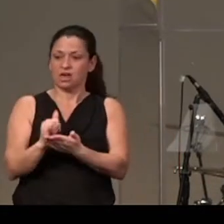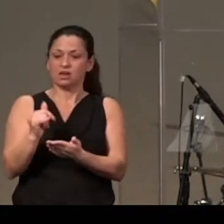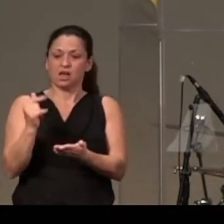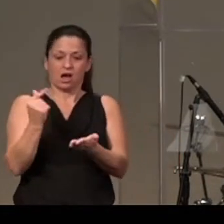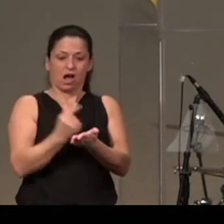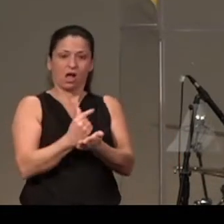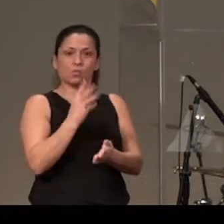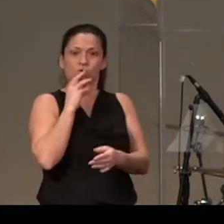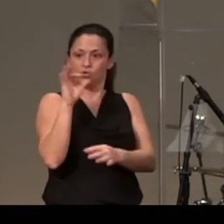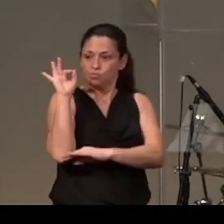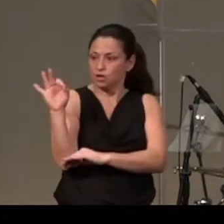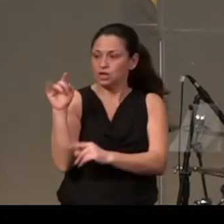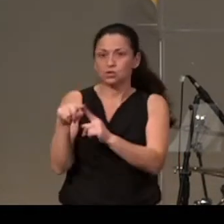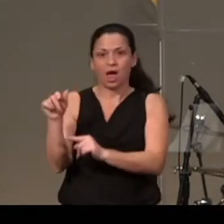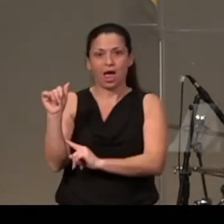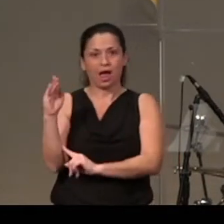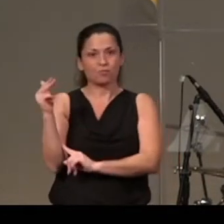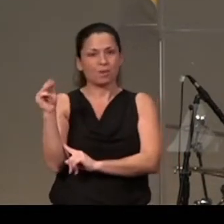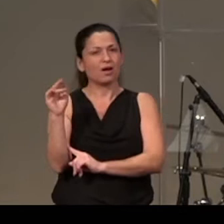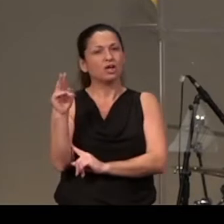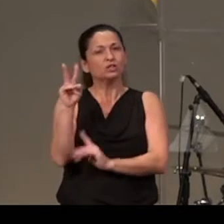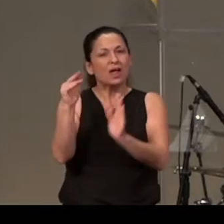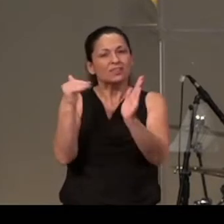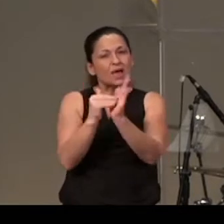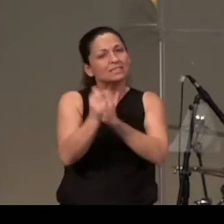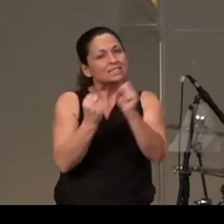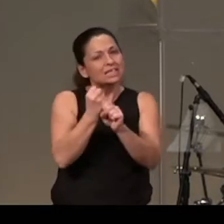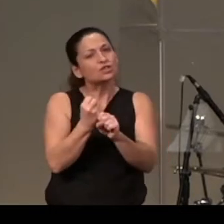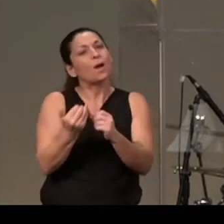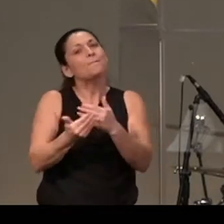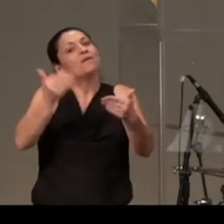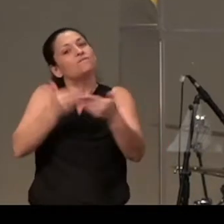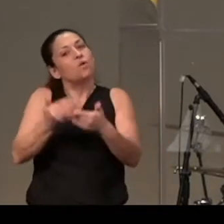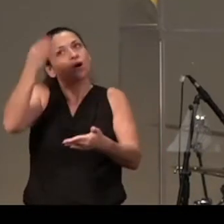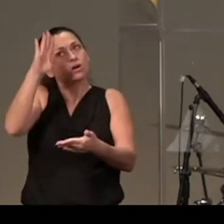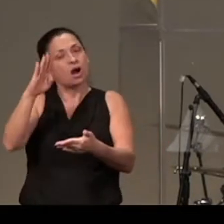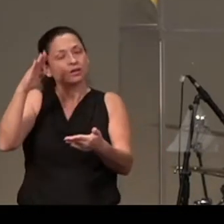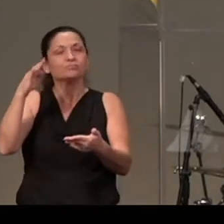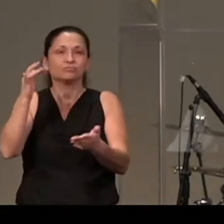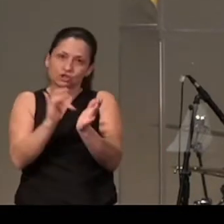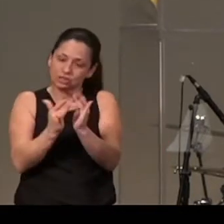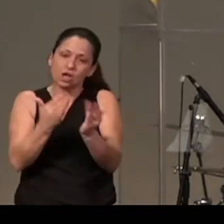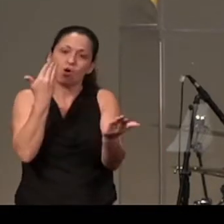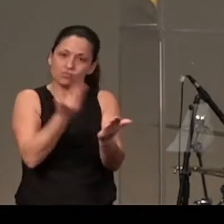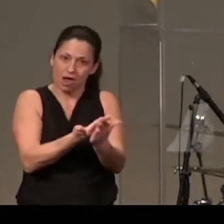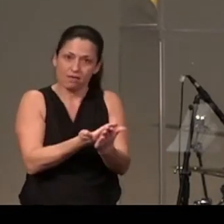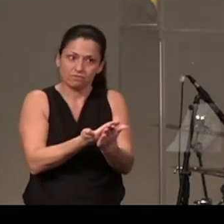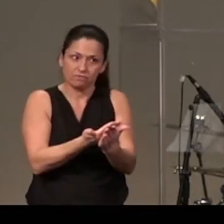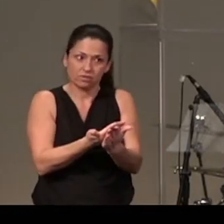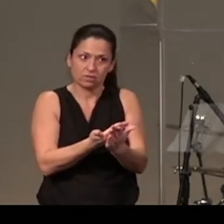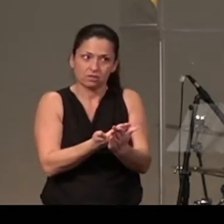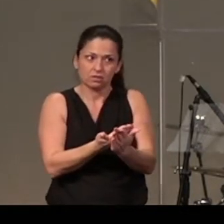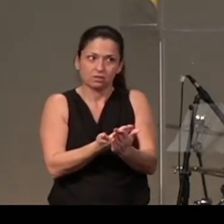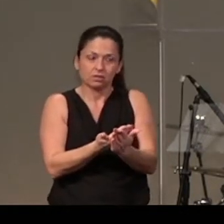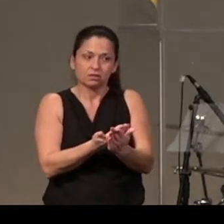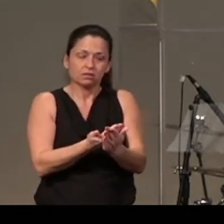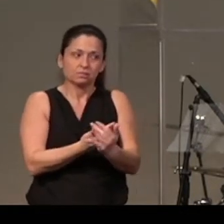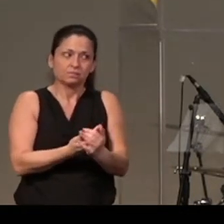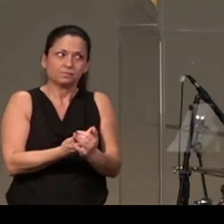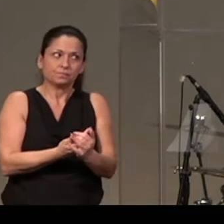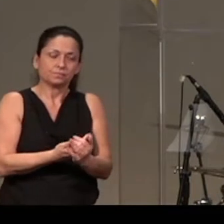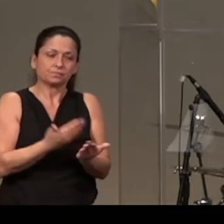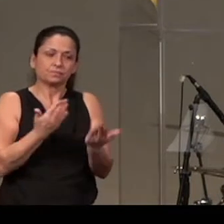before Jesus came, saying, all the nations will be blessed in you. And you say, well, how was the gospel preached to